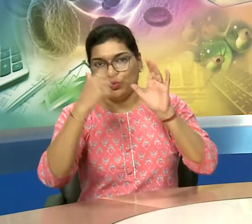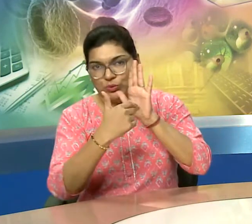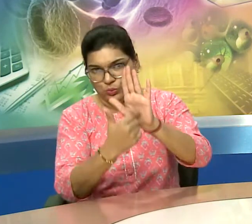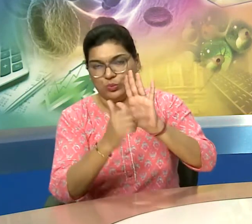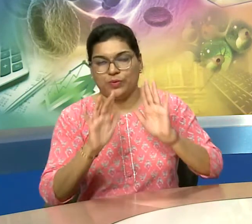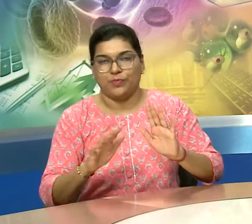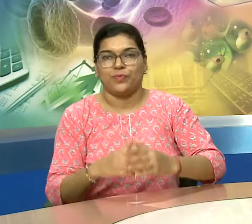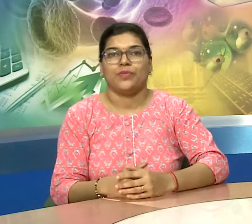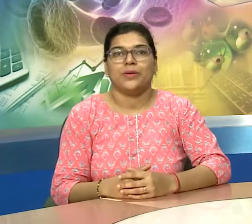picture.